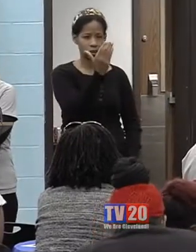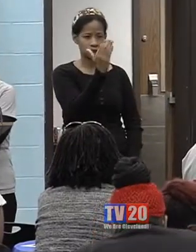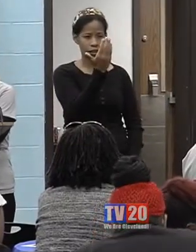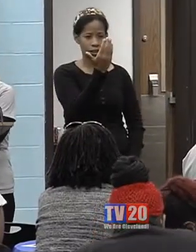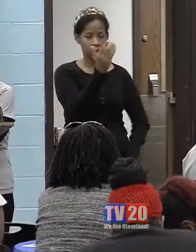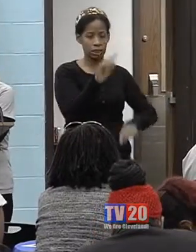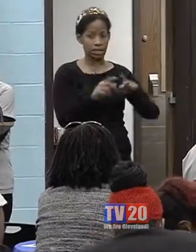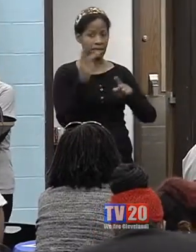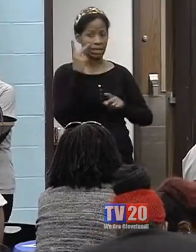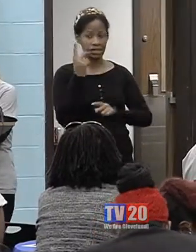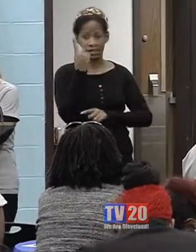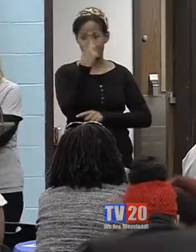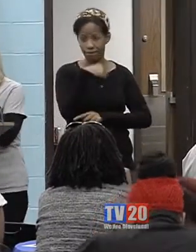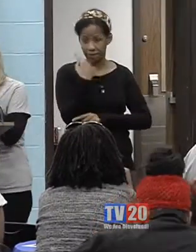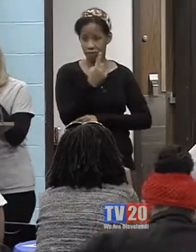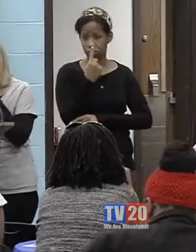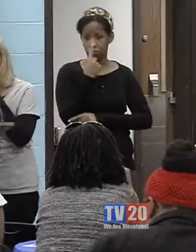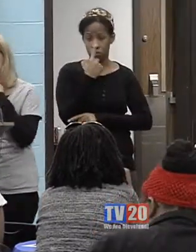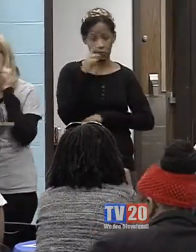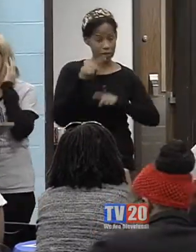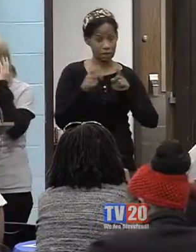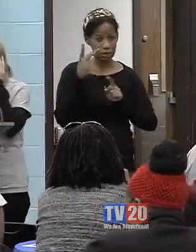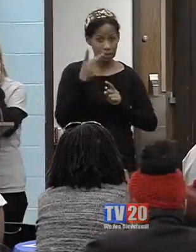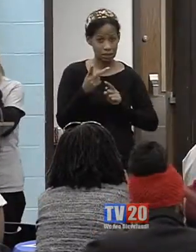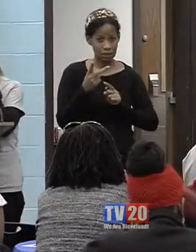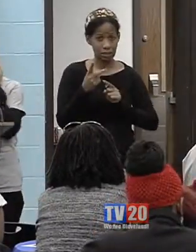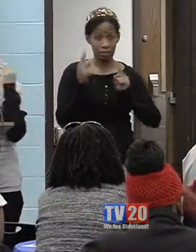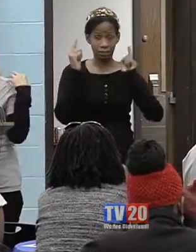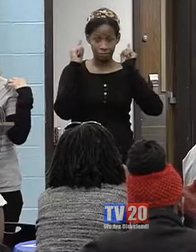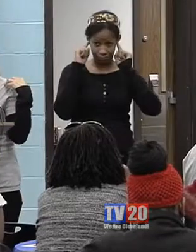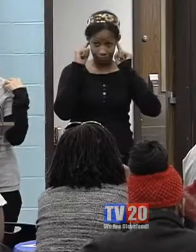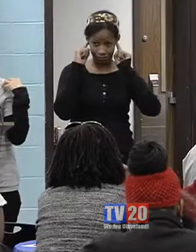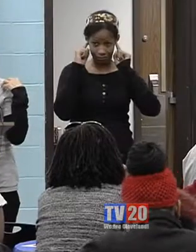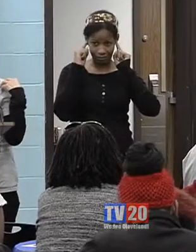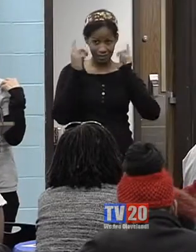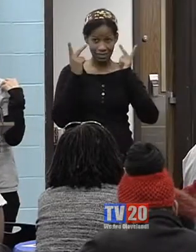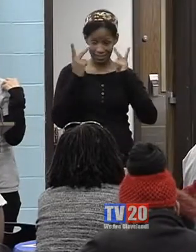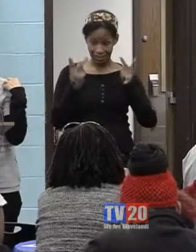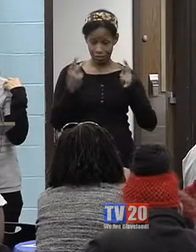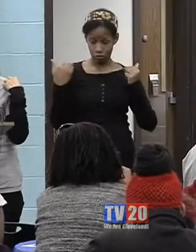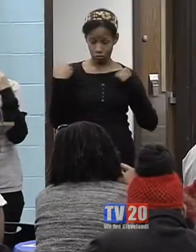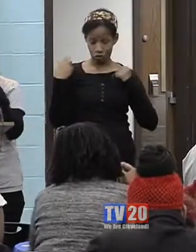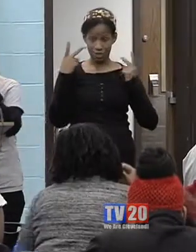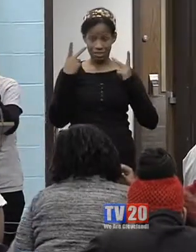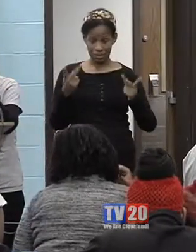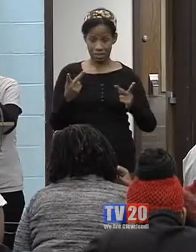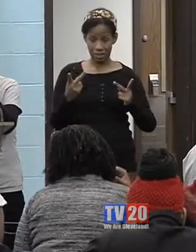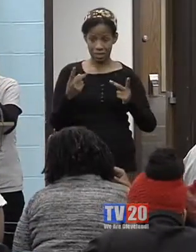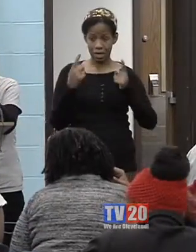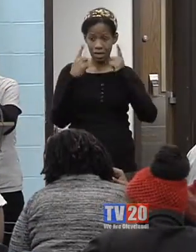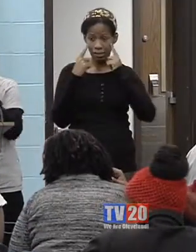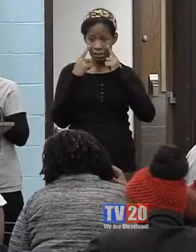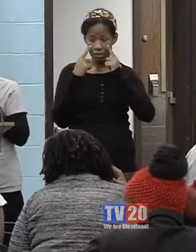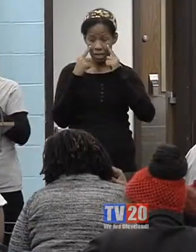your face, maybe your nose, but you can see your ears or your shoulders, you're losing your central vision. That's